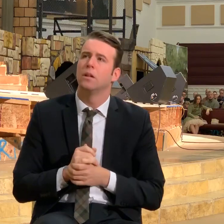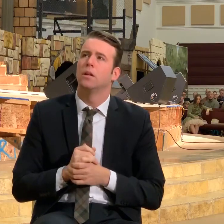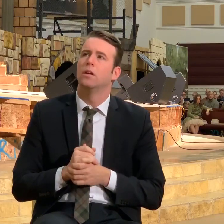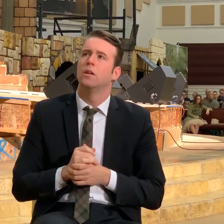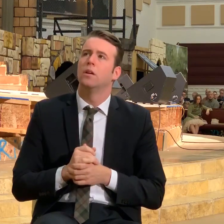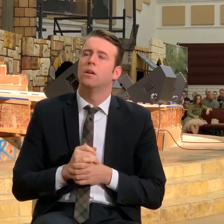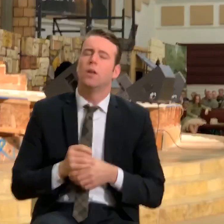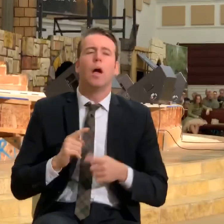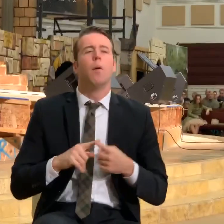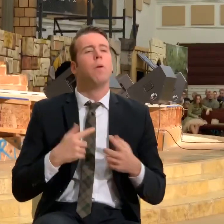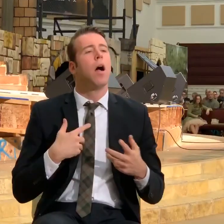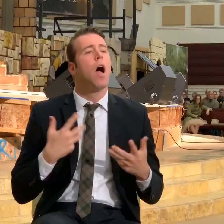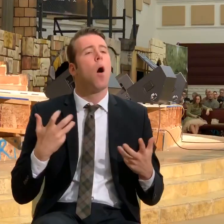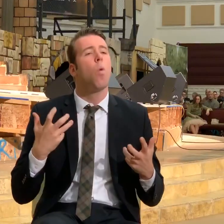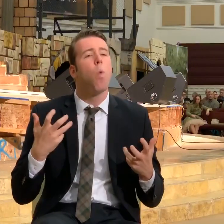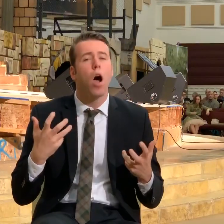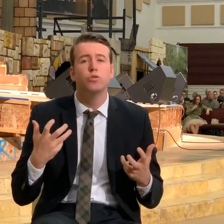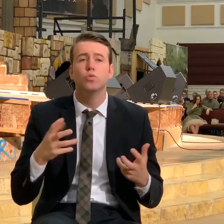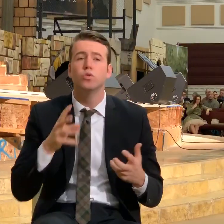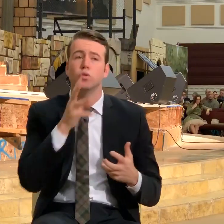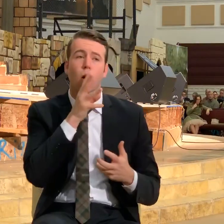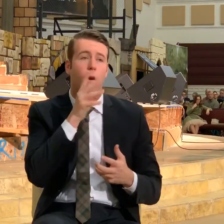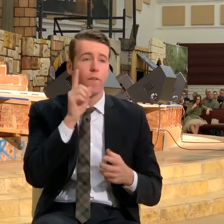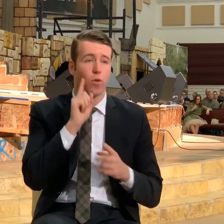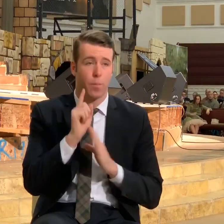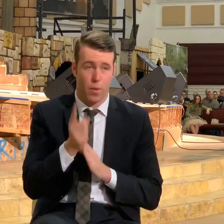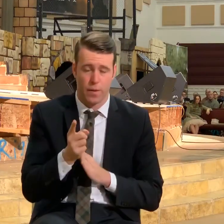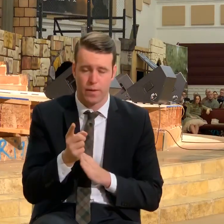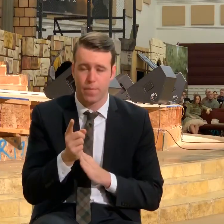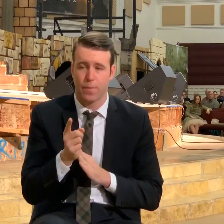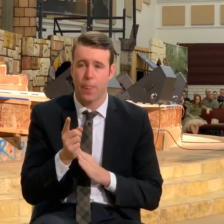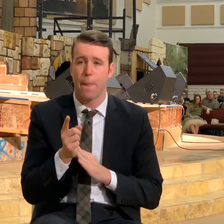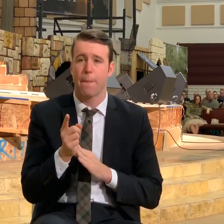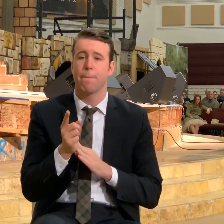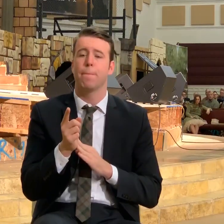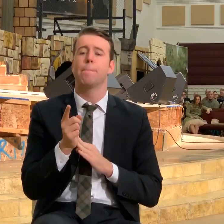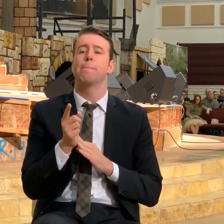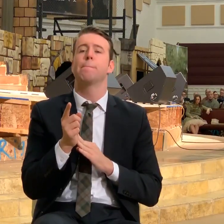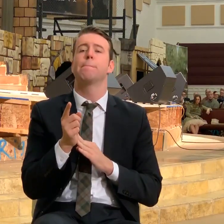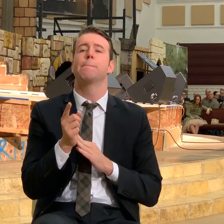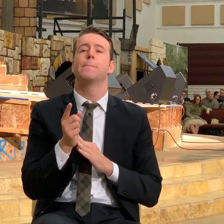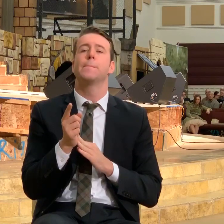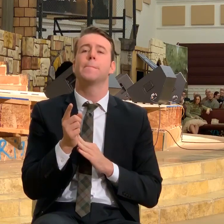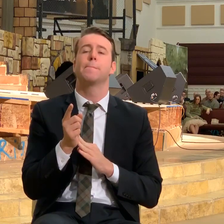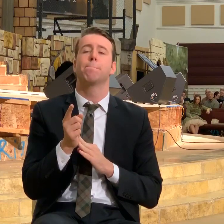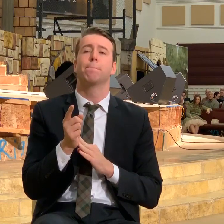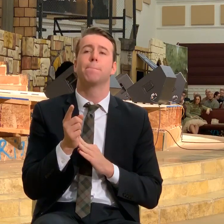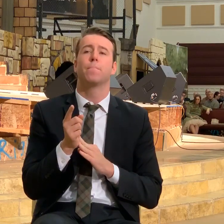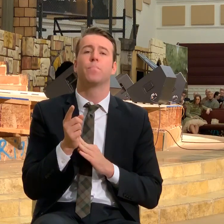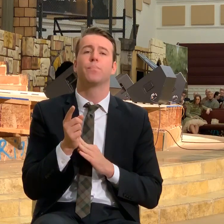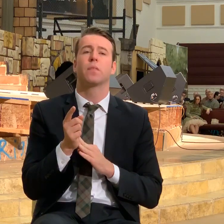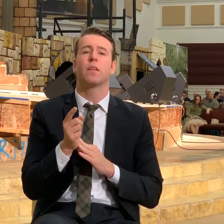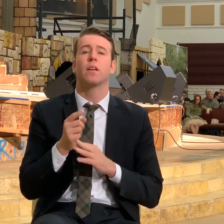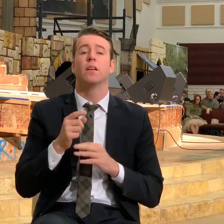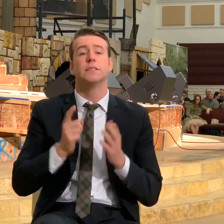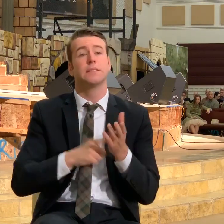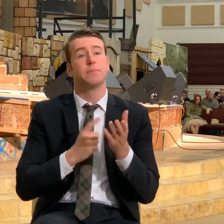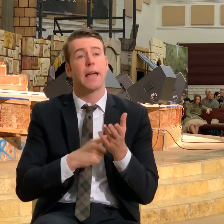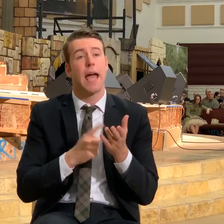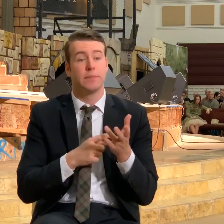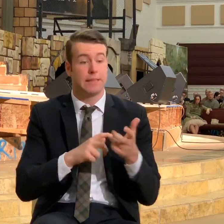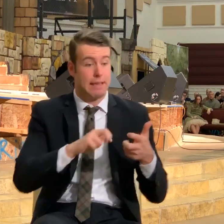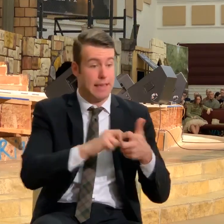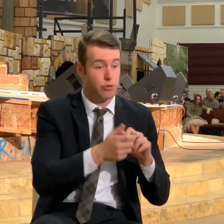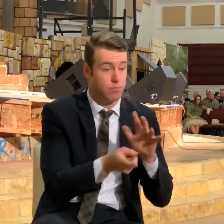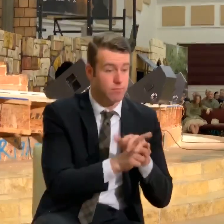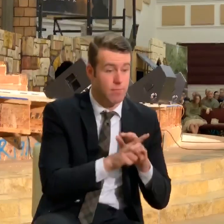But I want to talk for a moment. There are times when it's more than just issues and personality